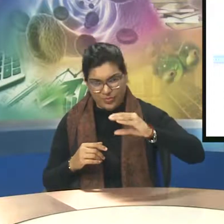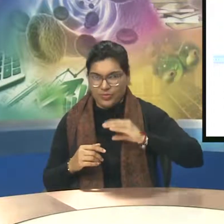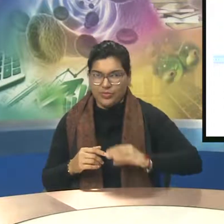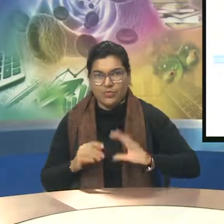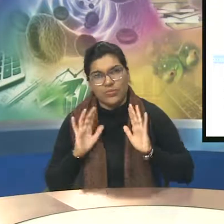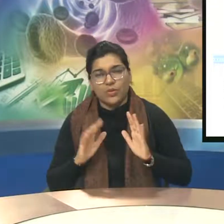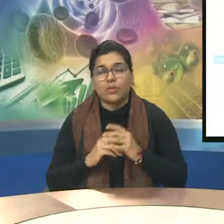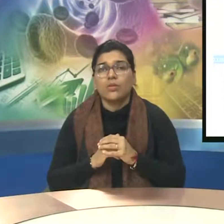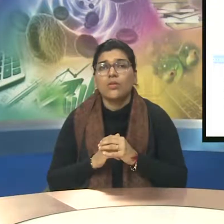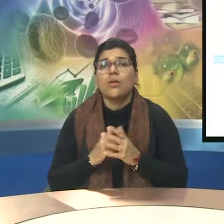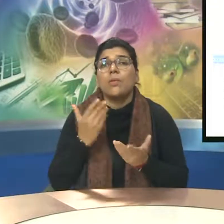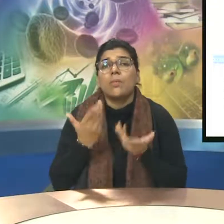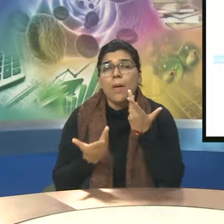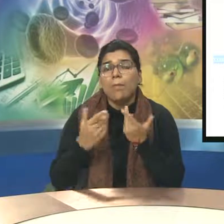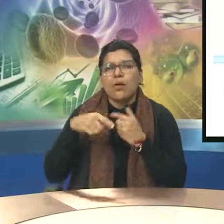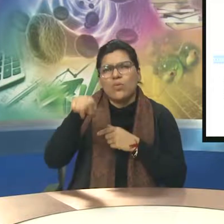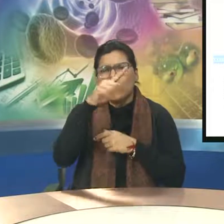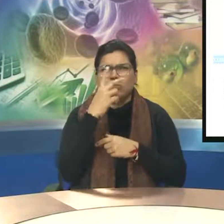you can increase